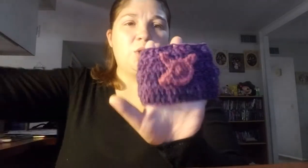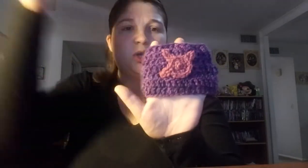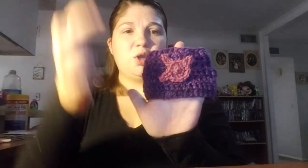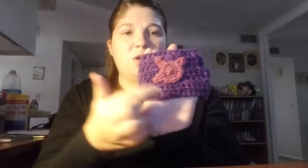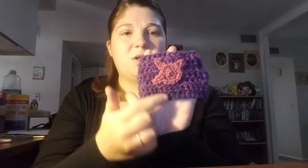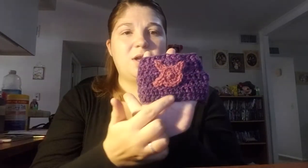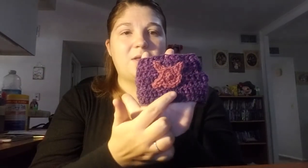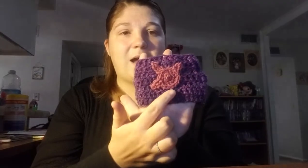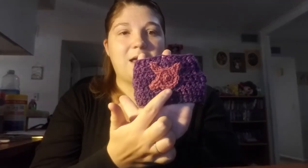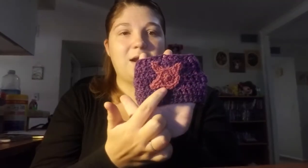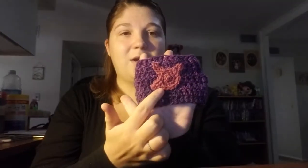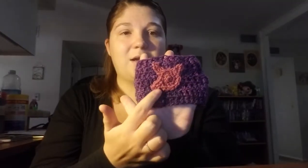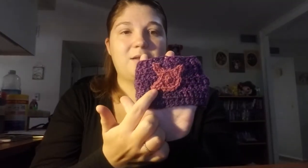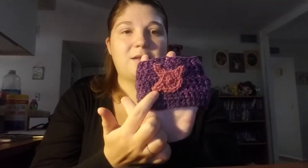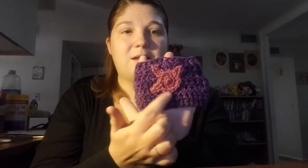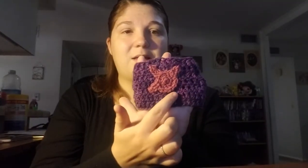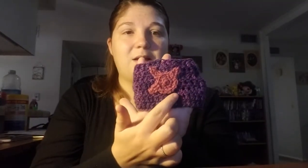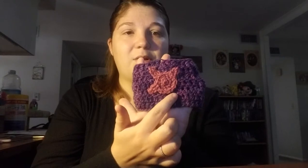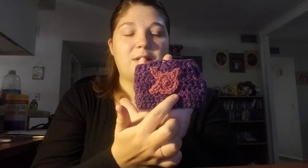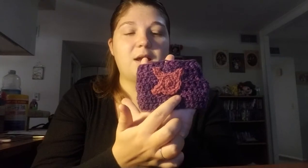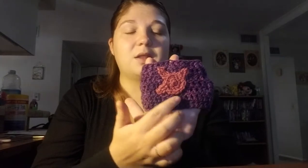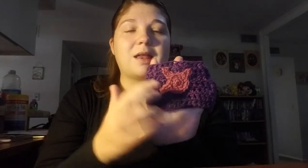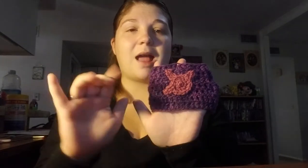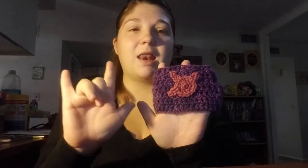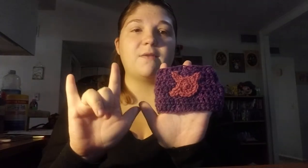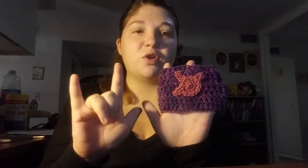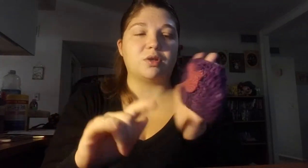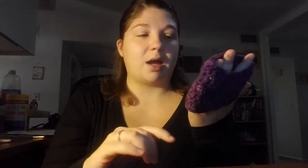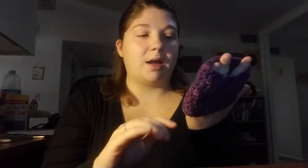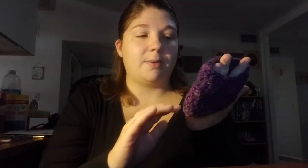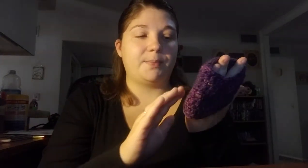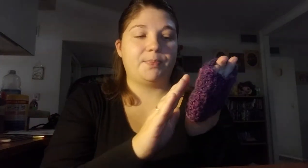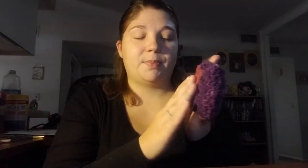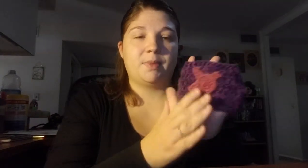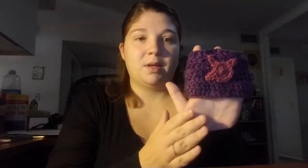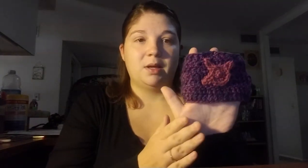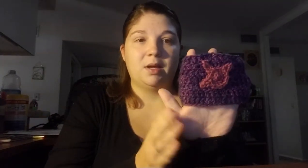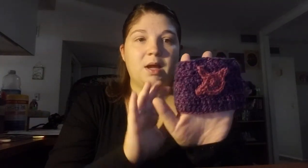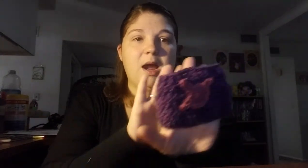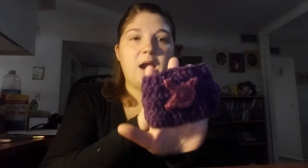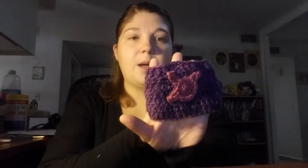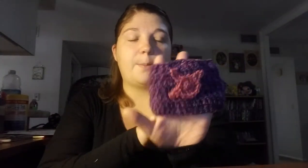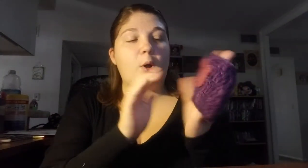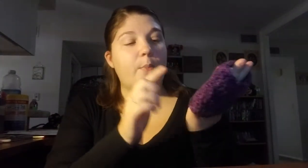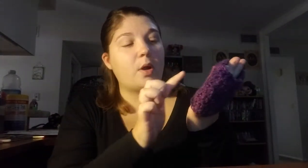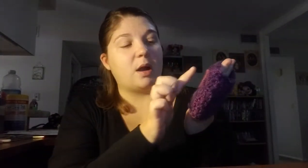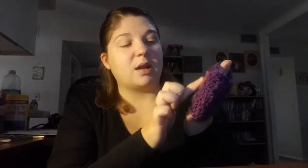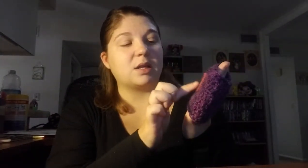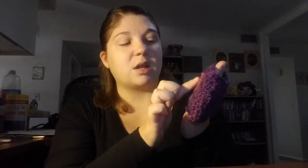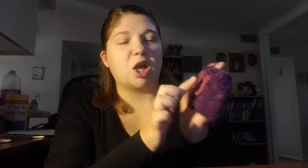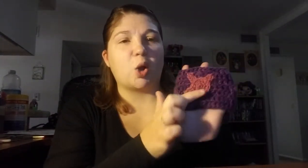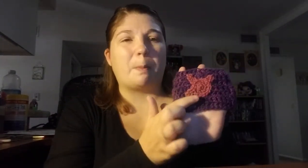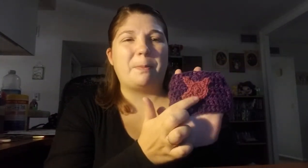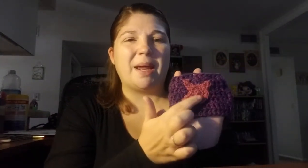Do you see that little thing right there? That's the I Love You sign. And that purple, and this is a little